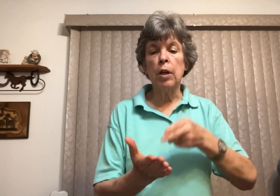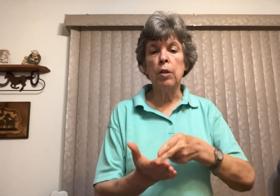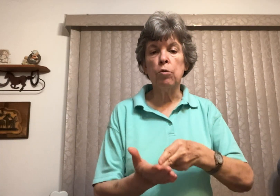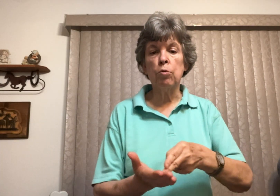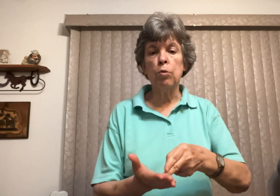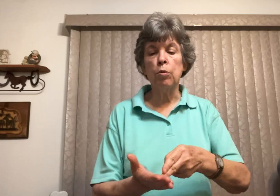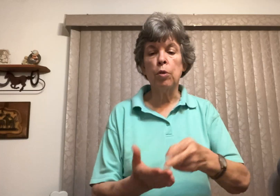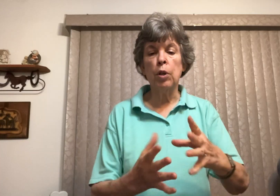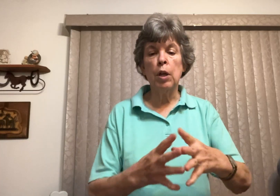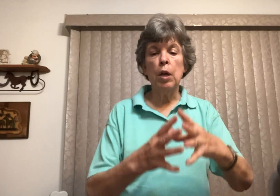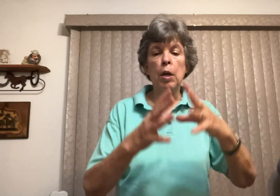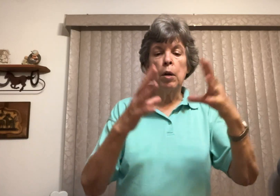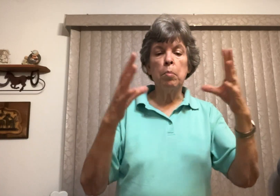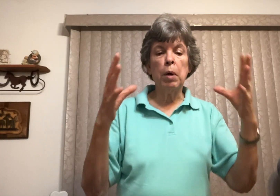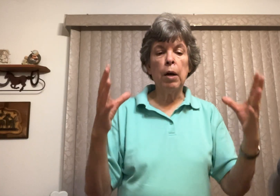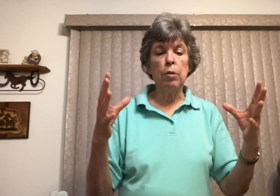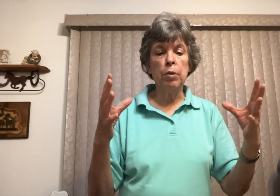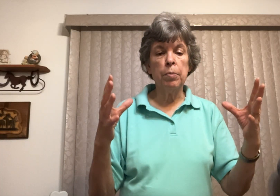and truth abound.